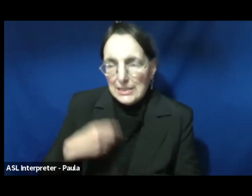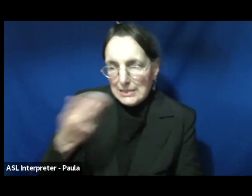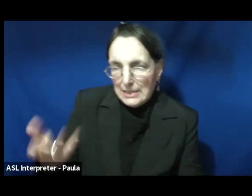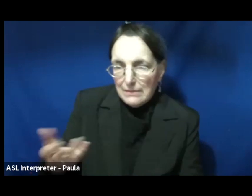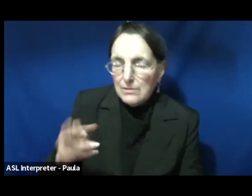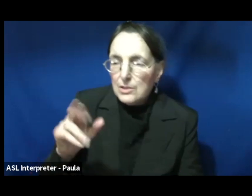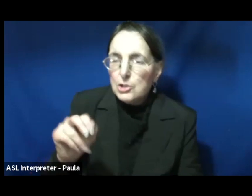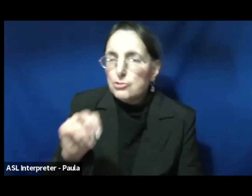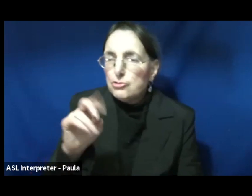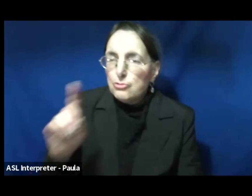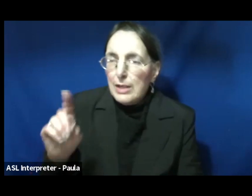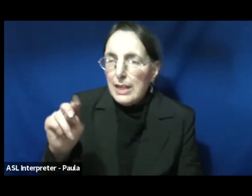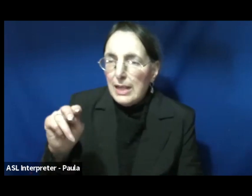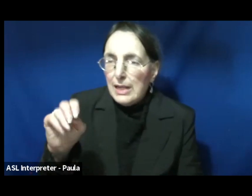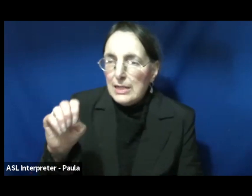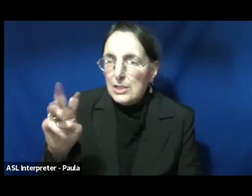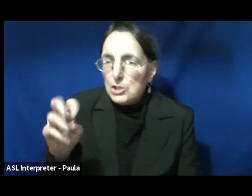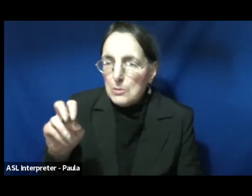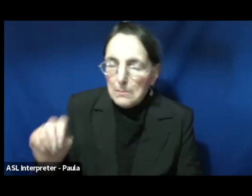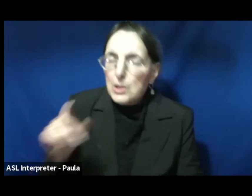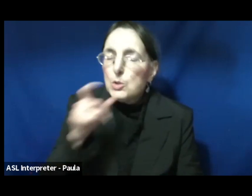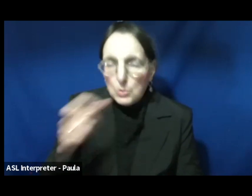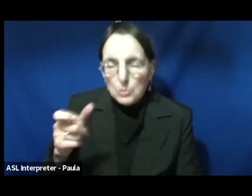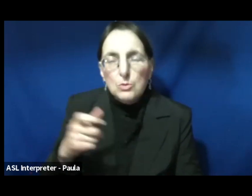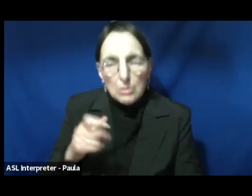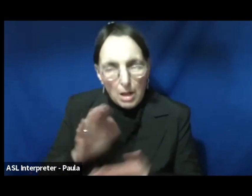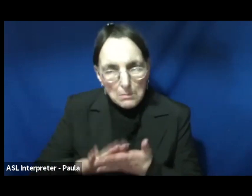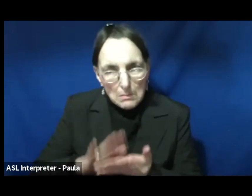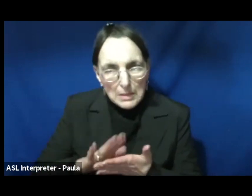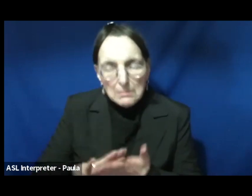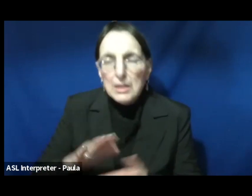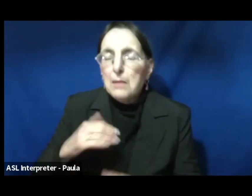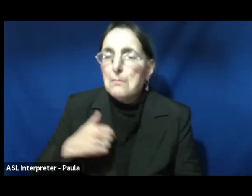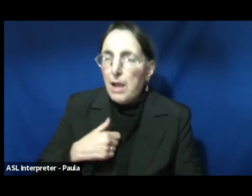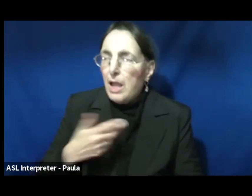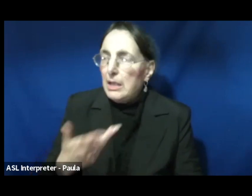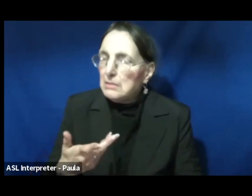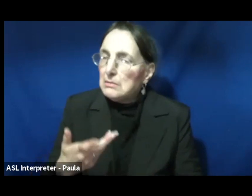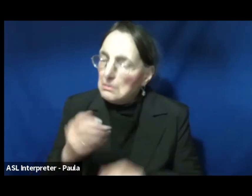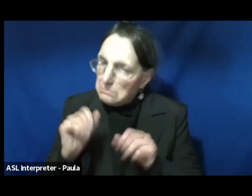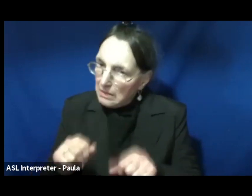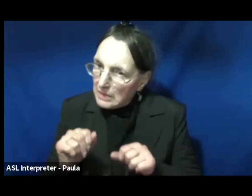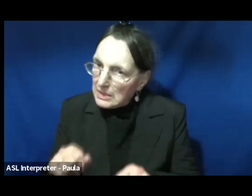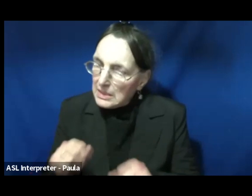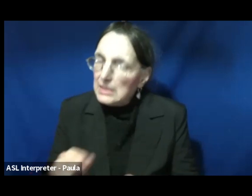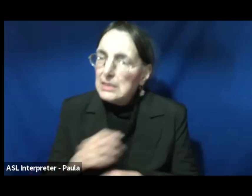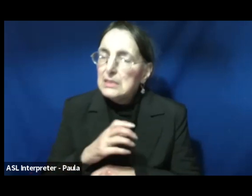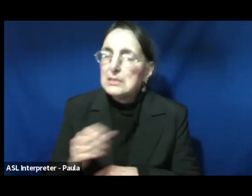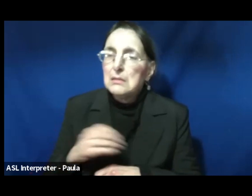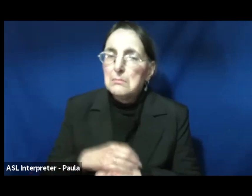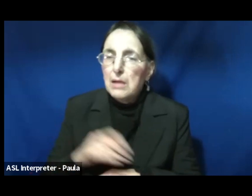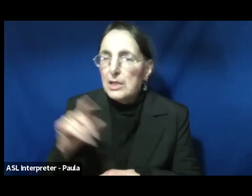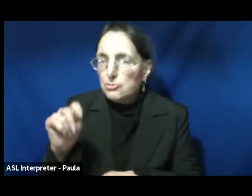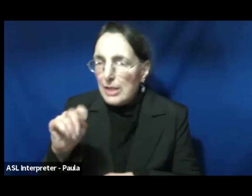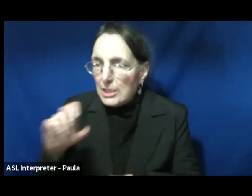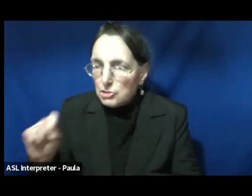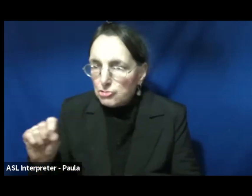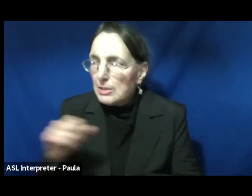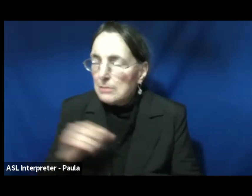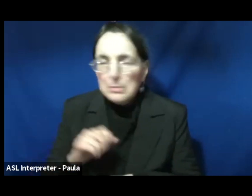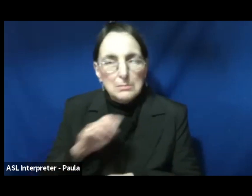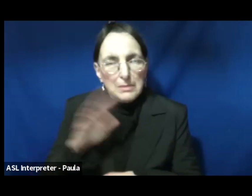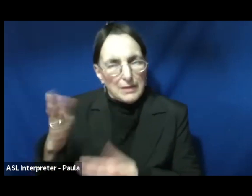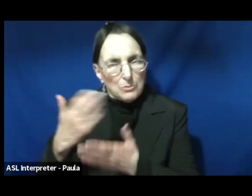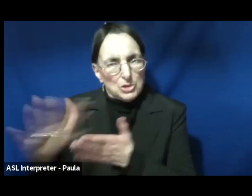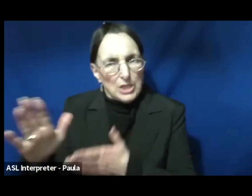commented on my abilities and my transcripts, and I'd never received a handwritten note in a job rejection before. And at any